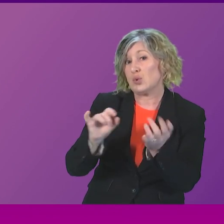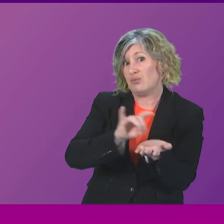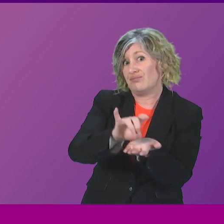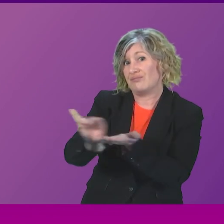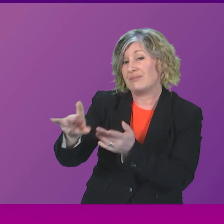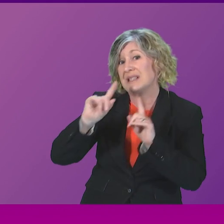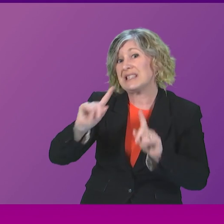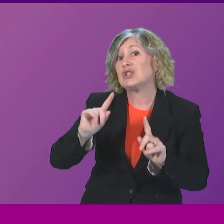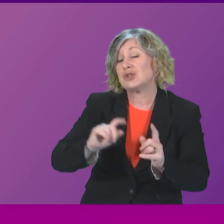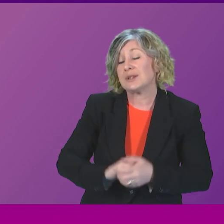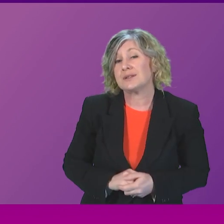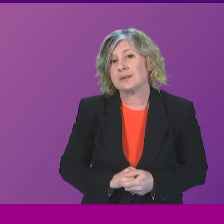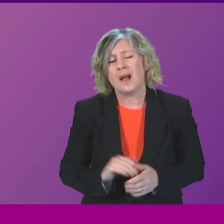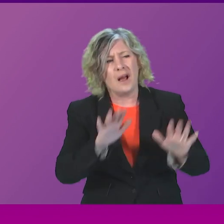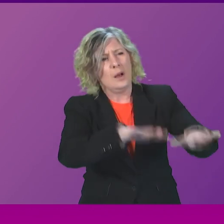Thank you.